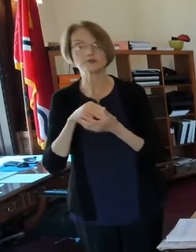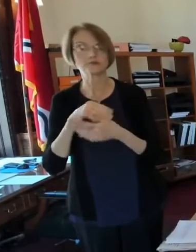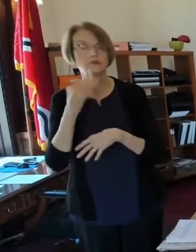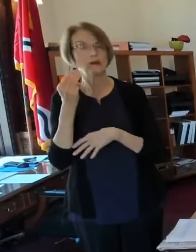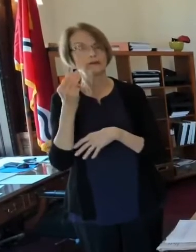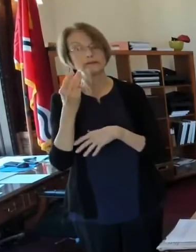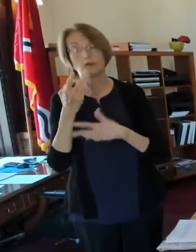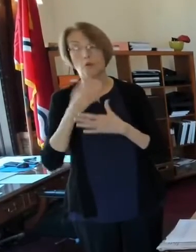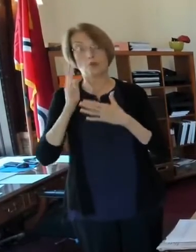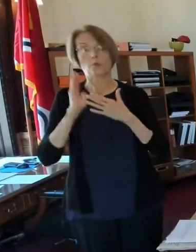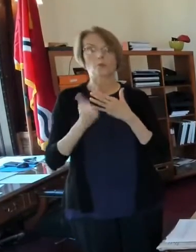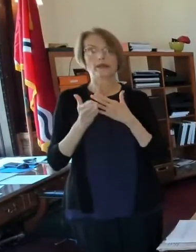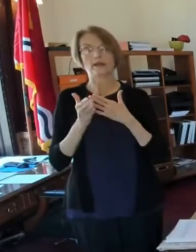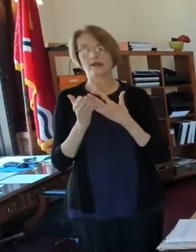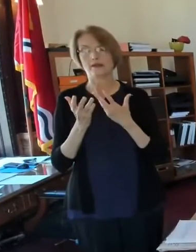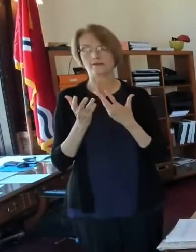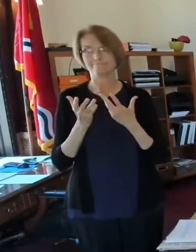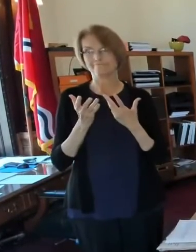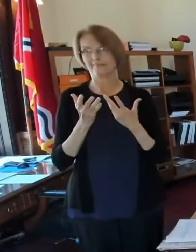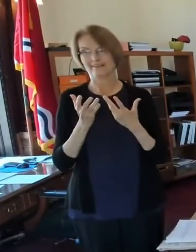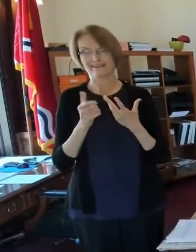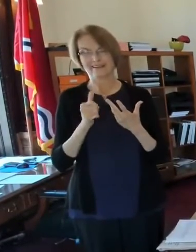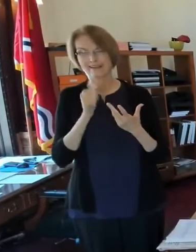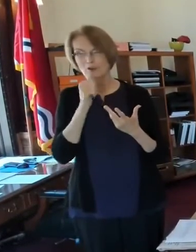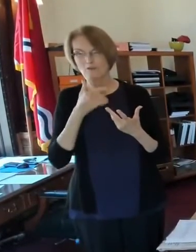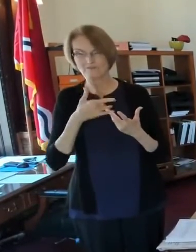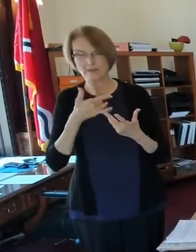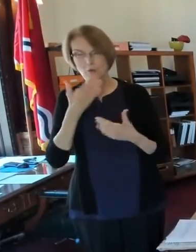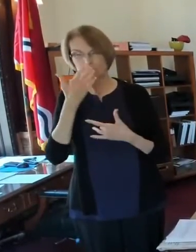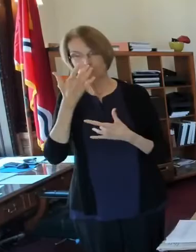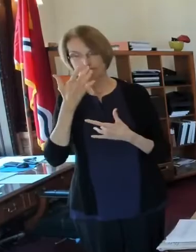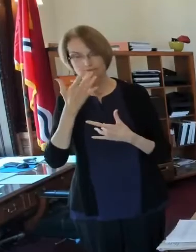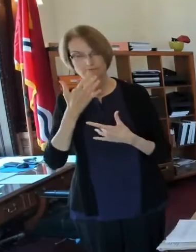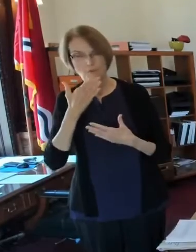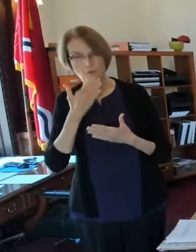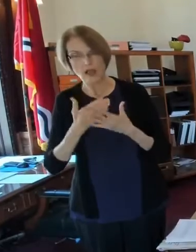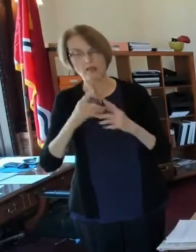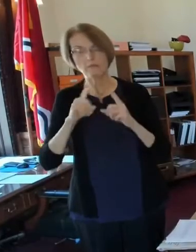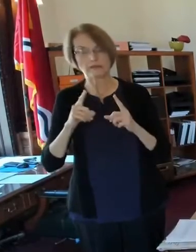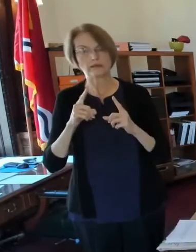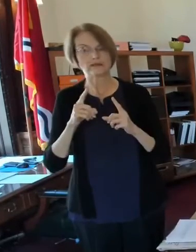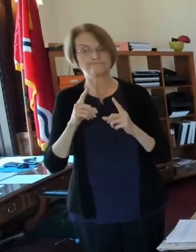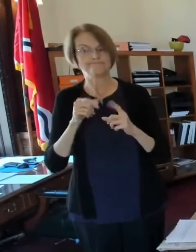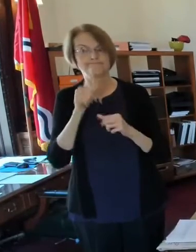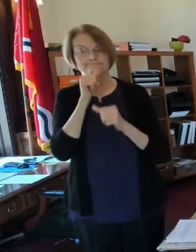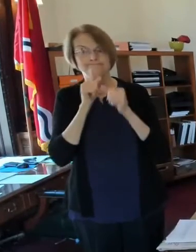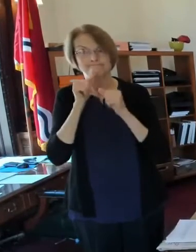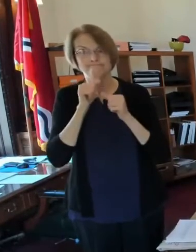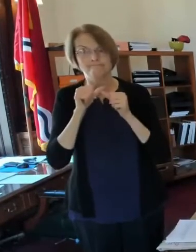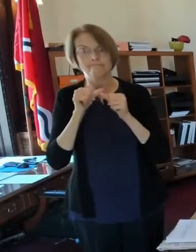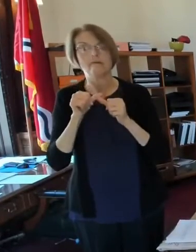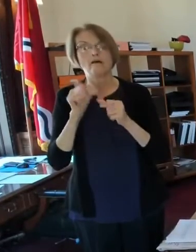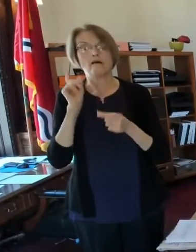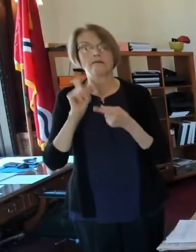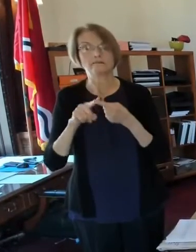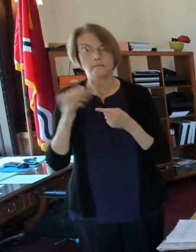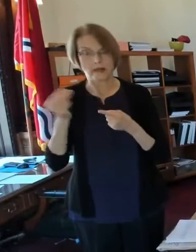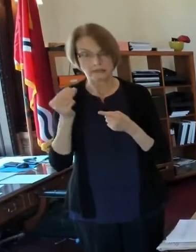Monday after not feeling well over the weekend, and then they end up being admitted. So